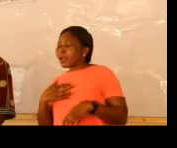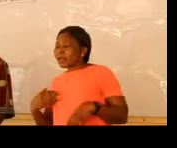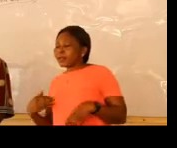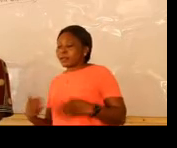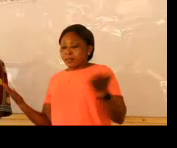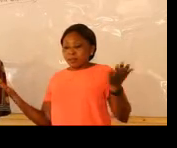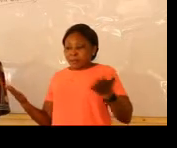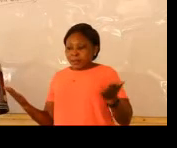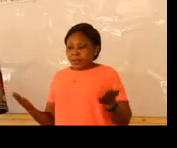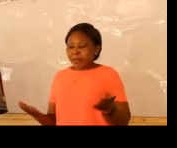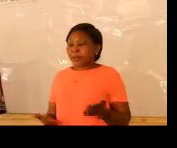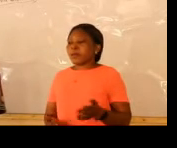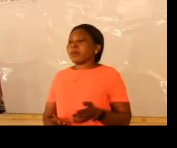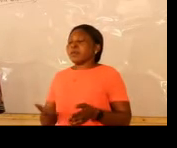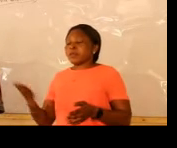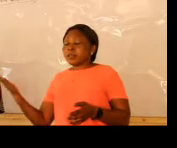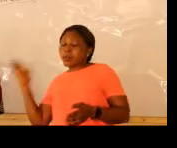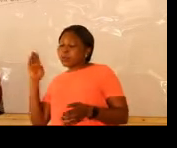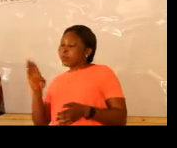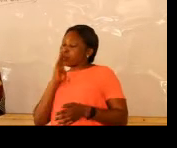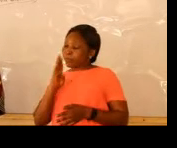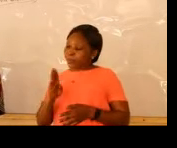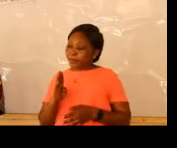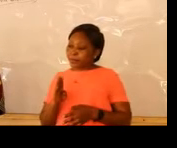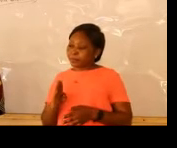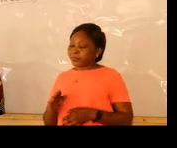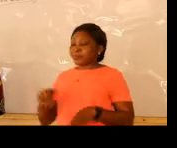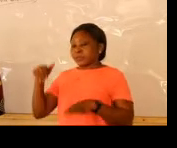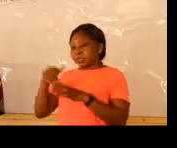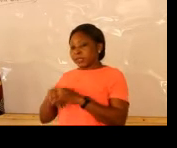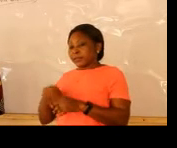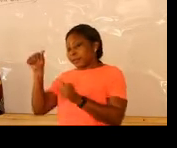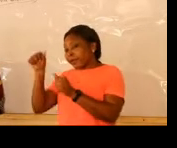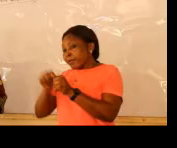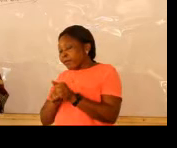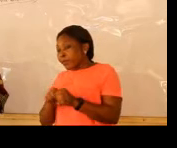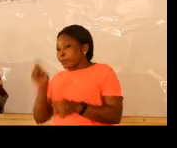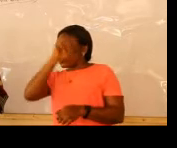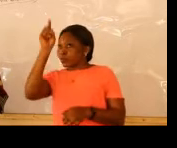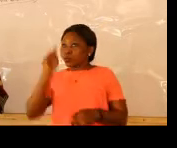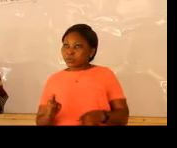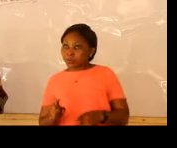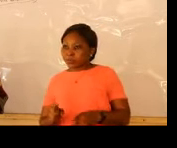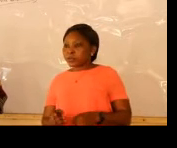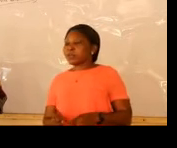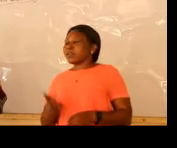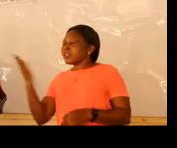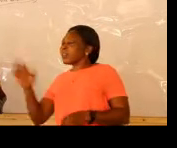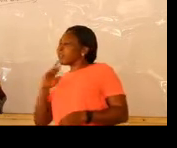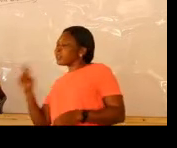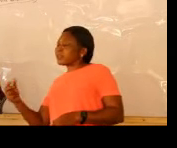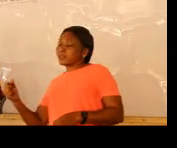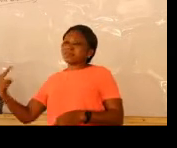case, there will be, remember I told you, in every question, there is a trap.